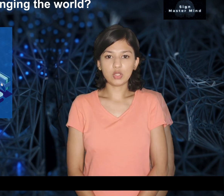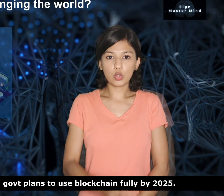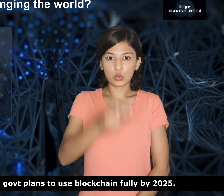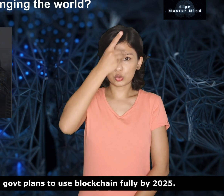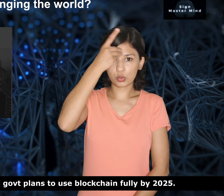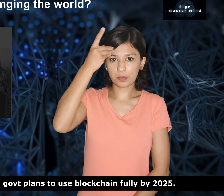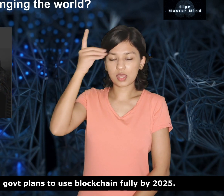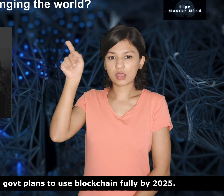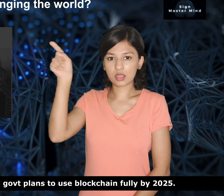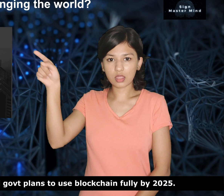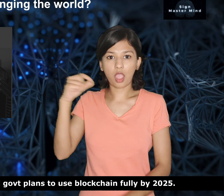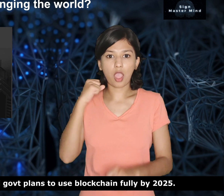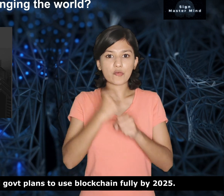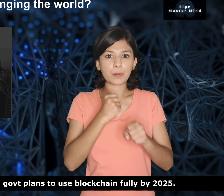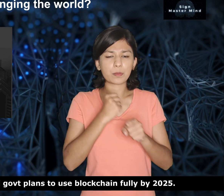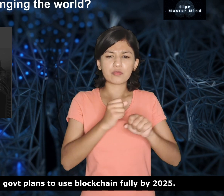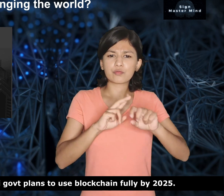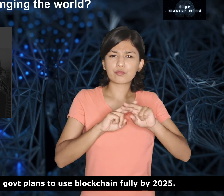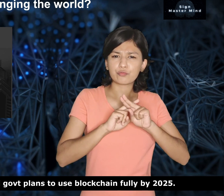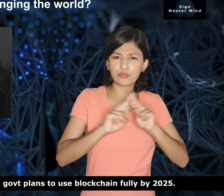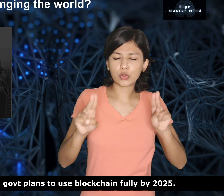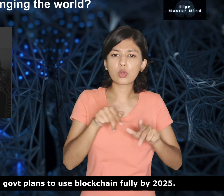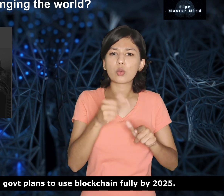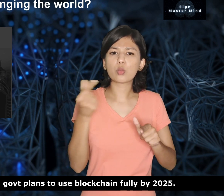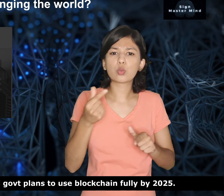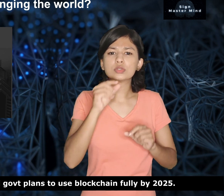Dubai government plans to use blockchain fully by 2025.